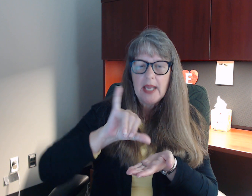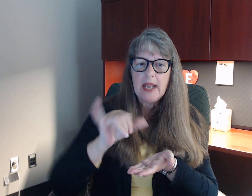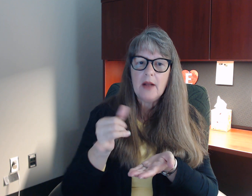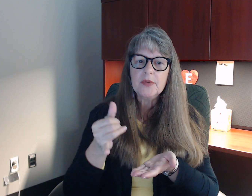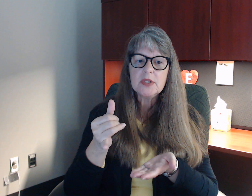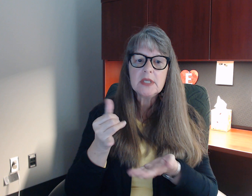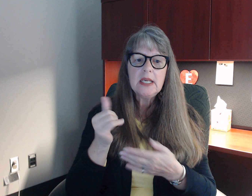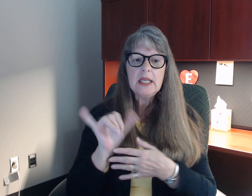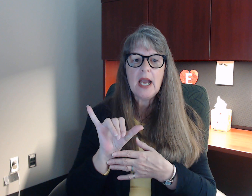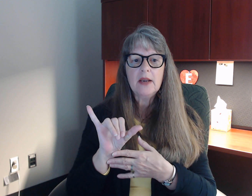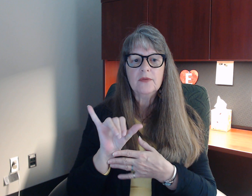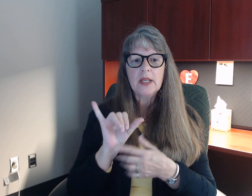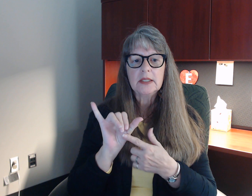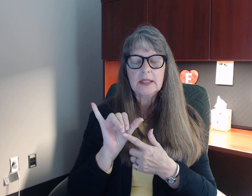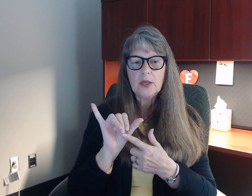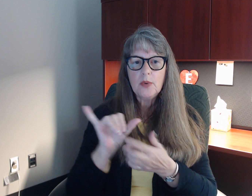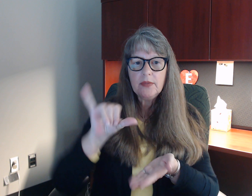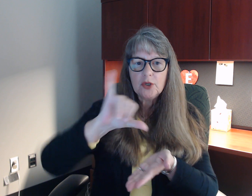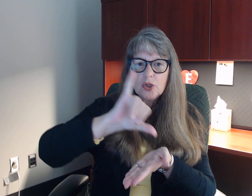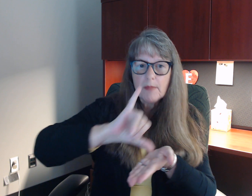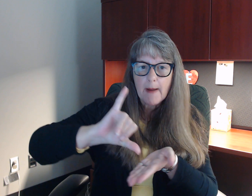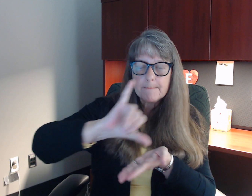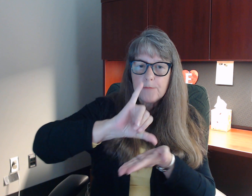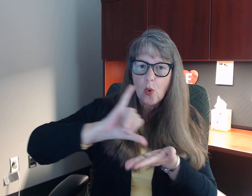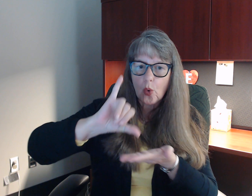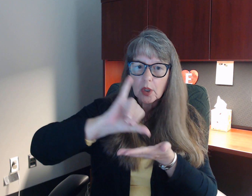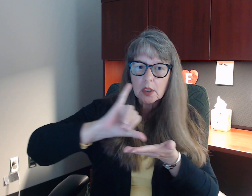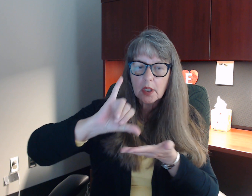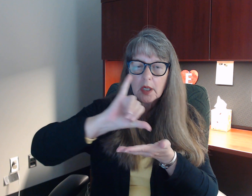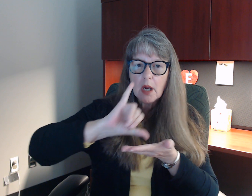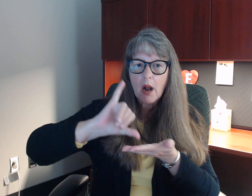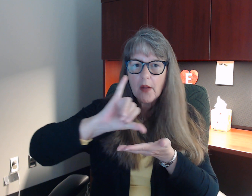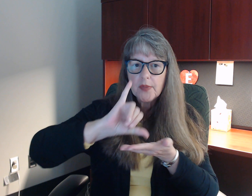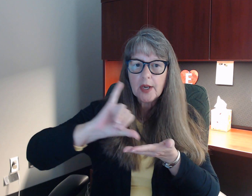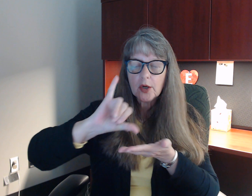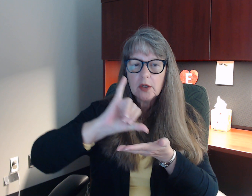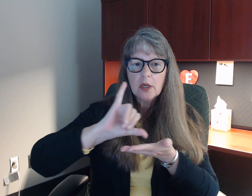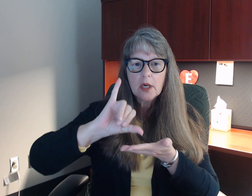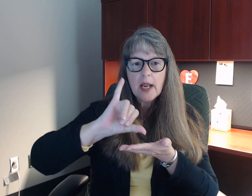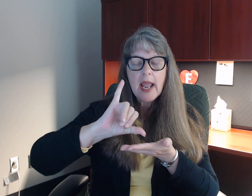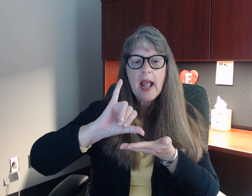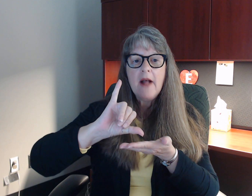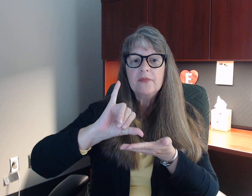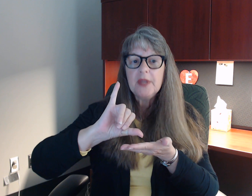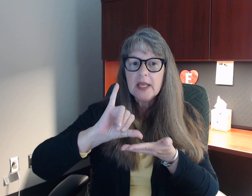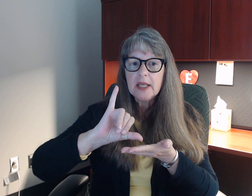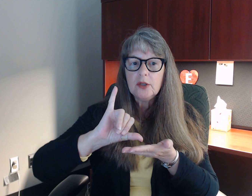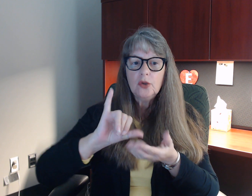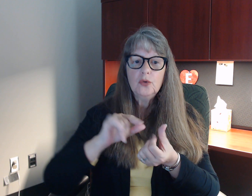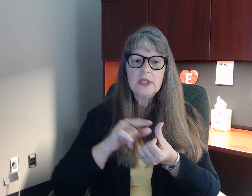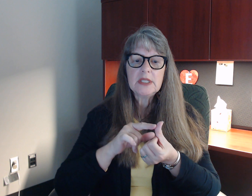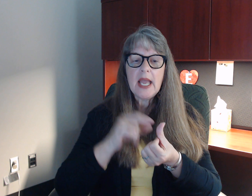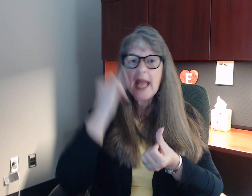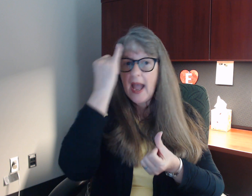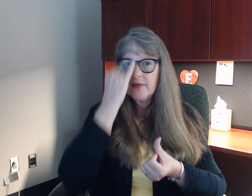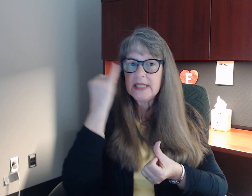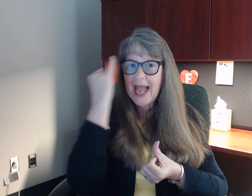Now this is any kind of liquid that you might pour on there. And then you could say, I have